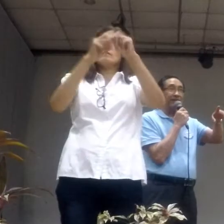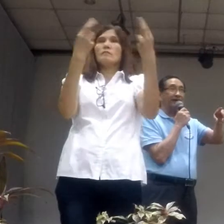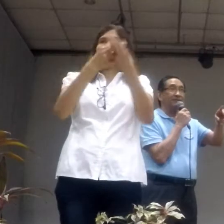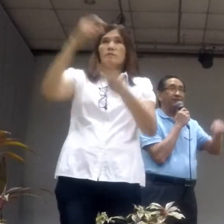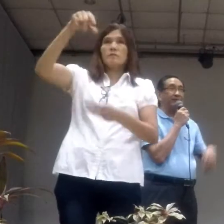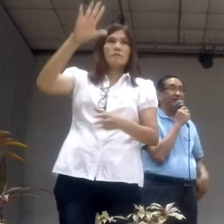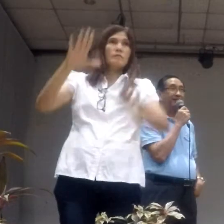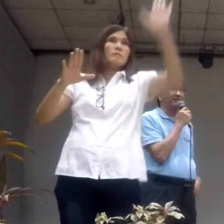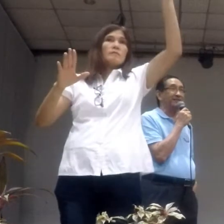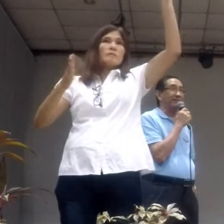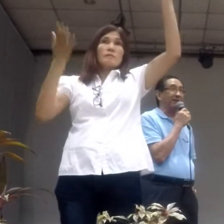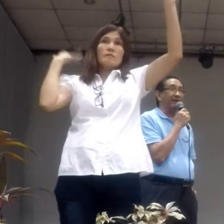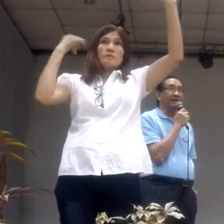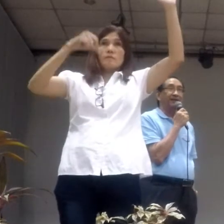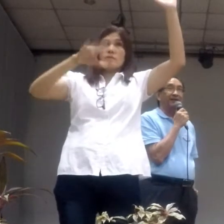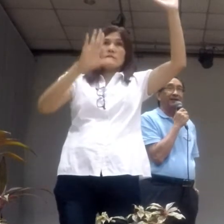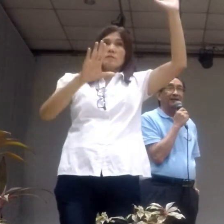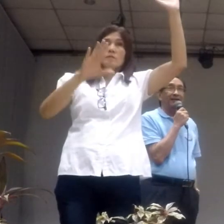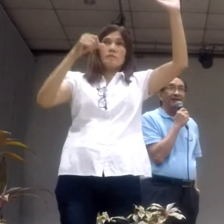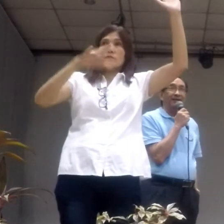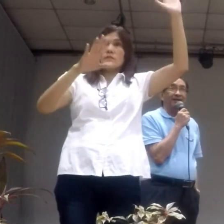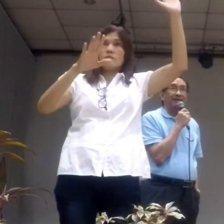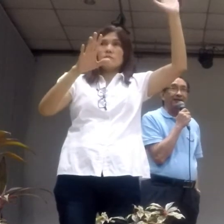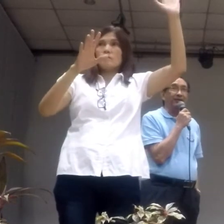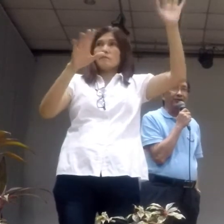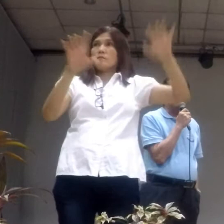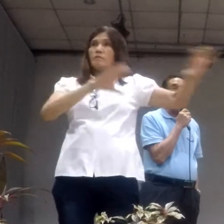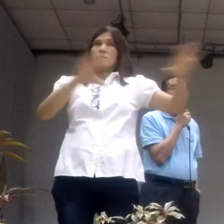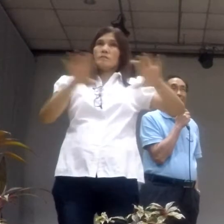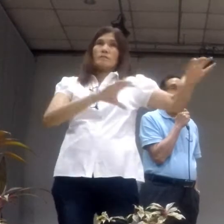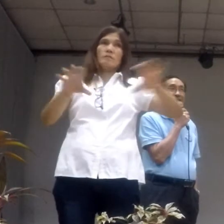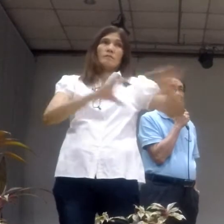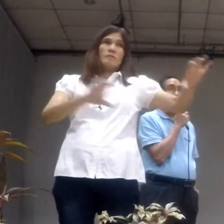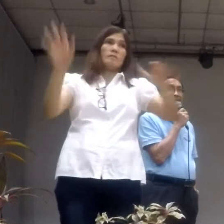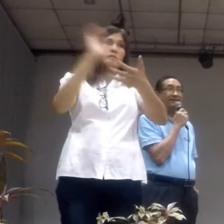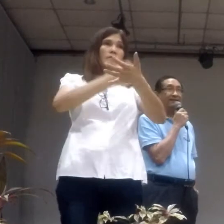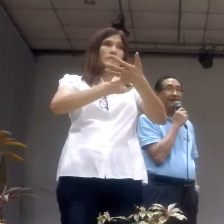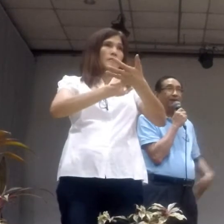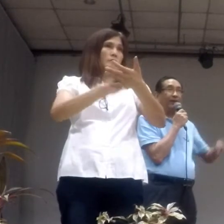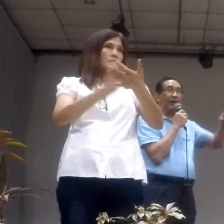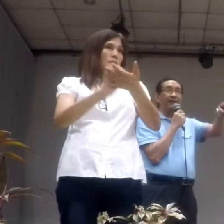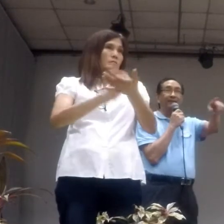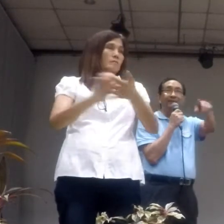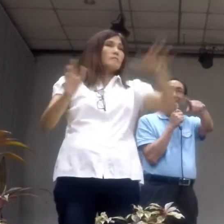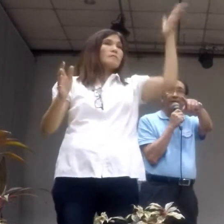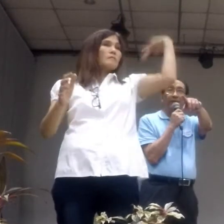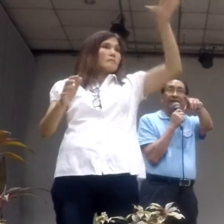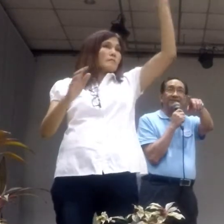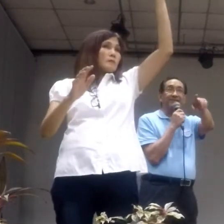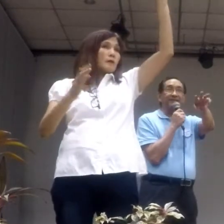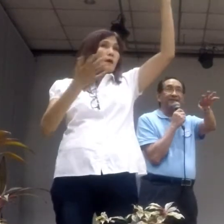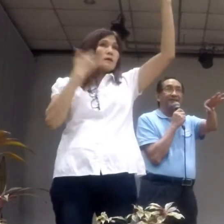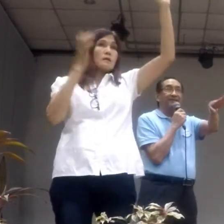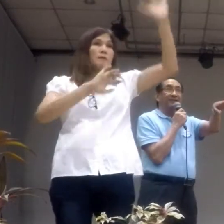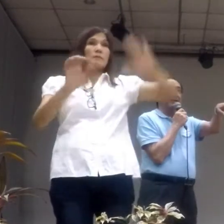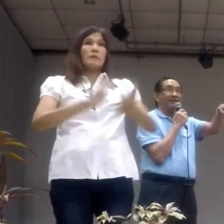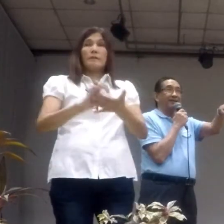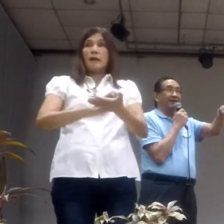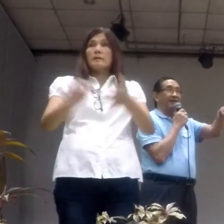raise your hands? Who attended the seminar? The earthquake. Who attended? One. Who else?